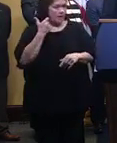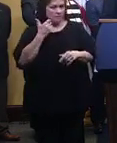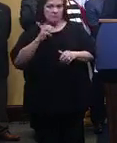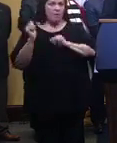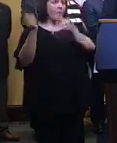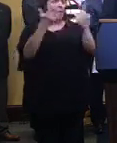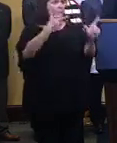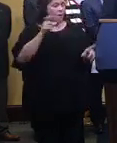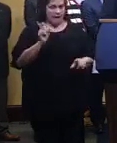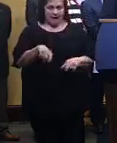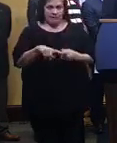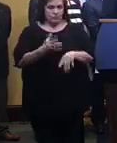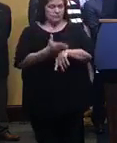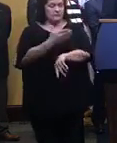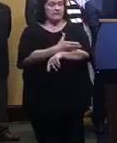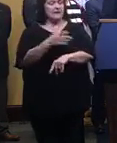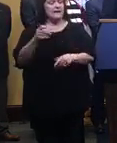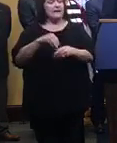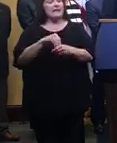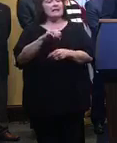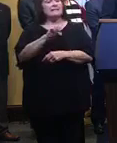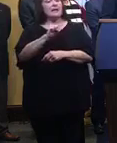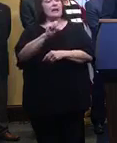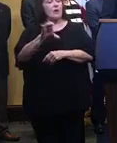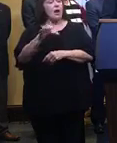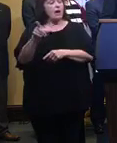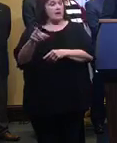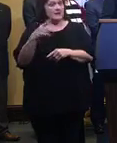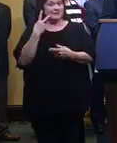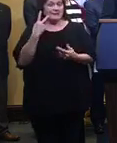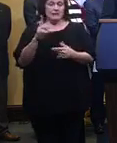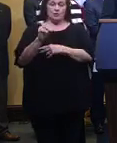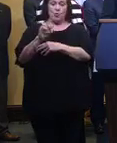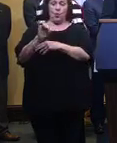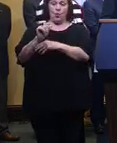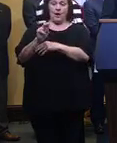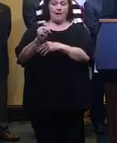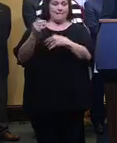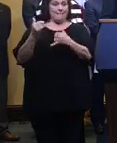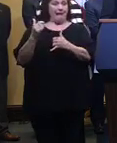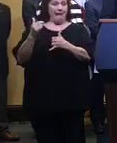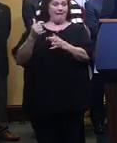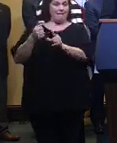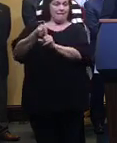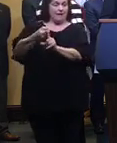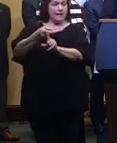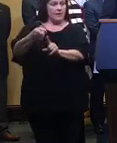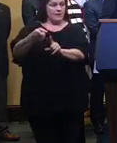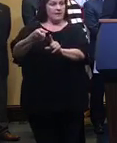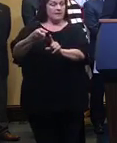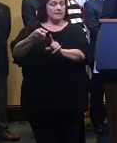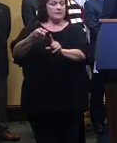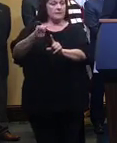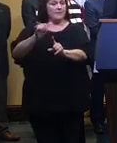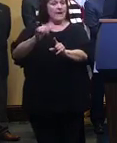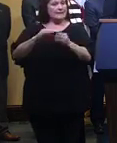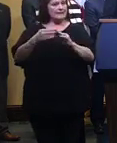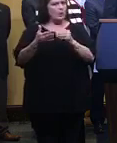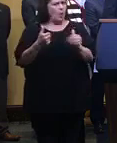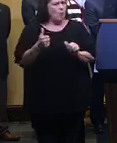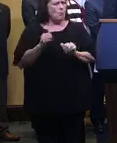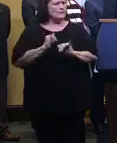I really think about Charleston, South Carolina in particular right now, as Hurricane Dorian is in that region. Charleston is a similar city to us